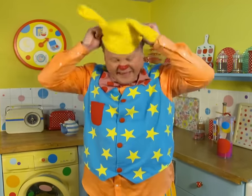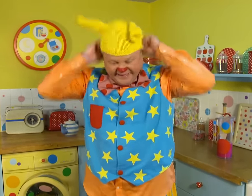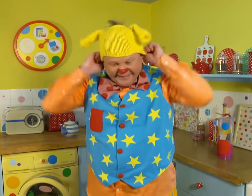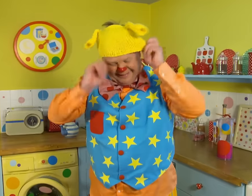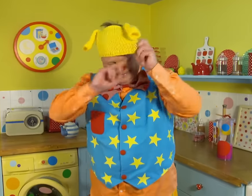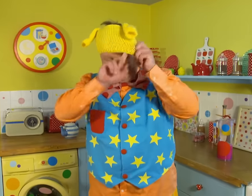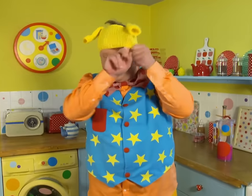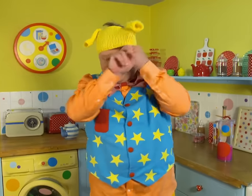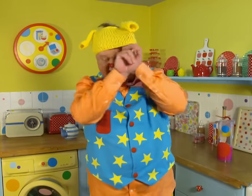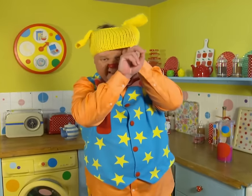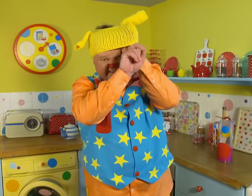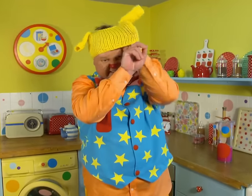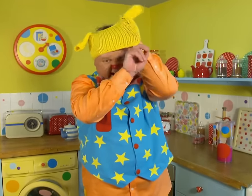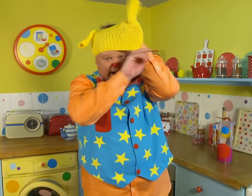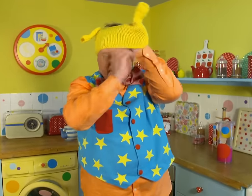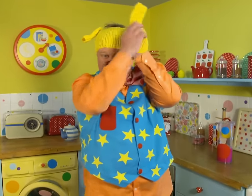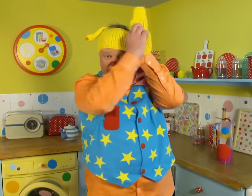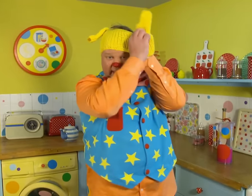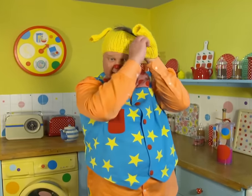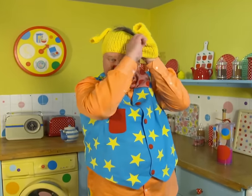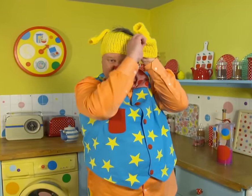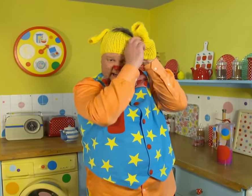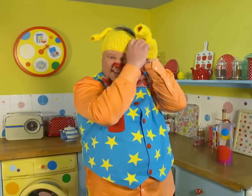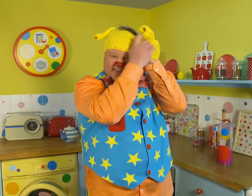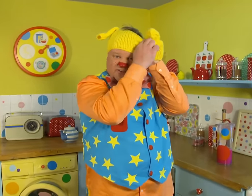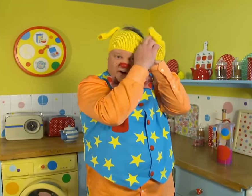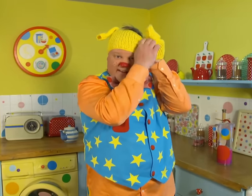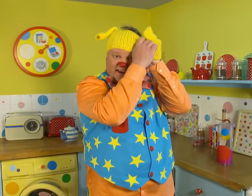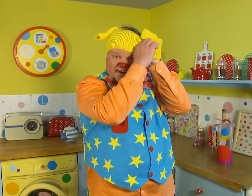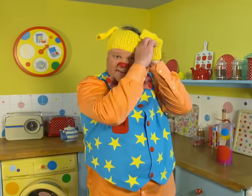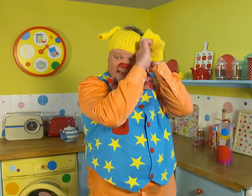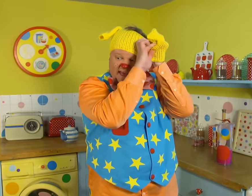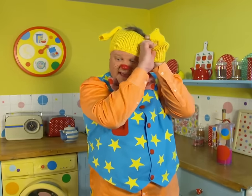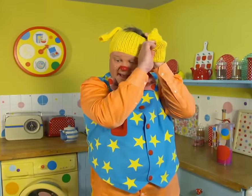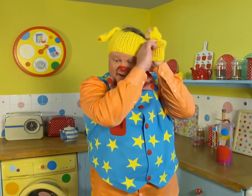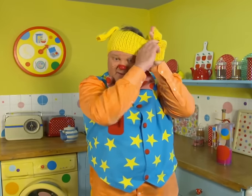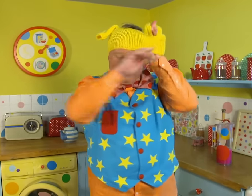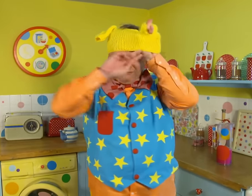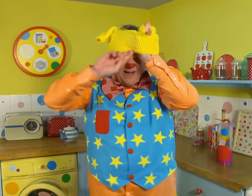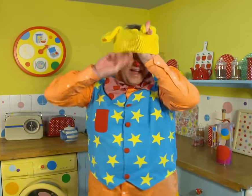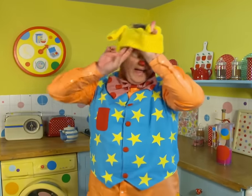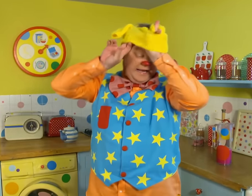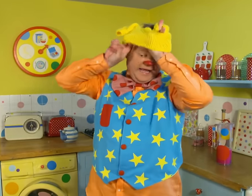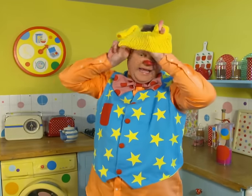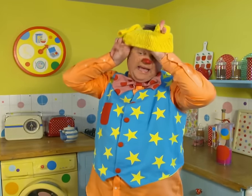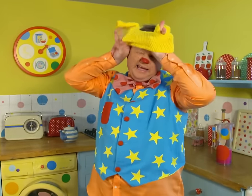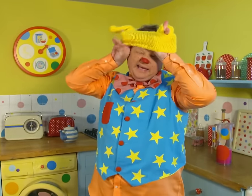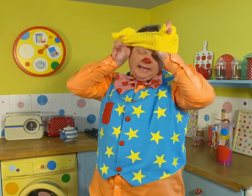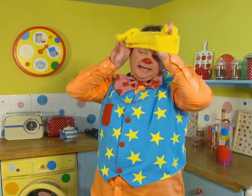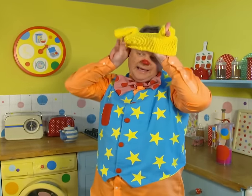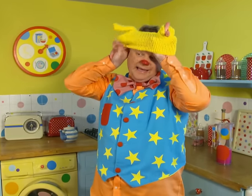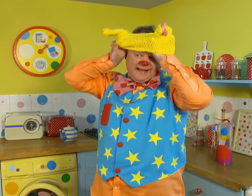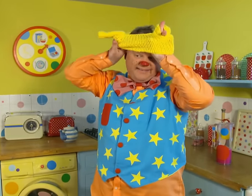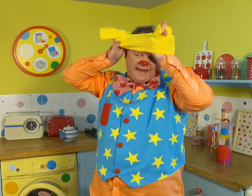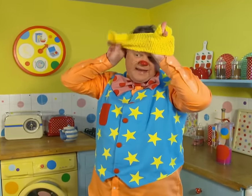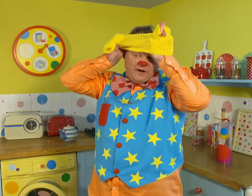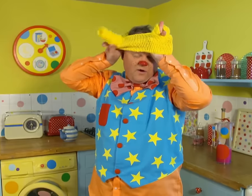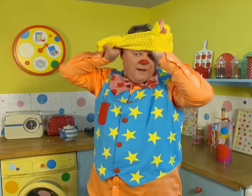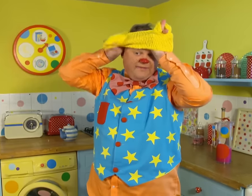bad. Just a little snug, maybe. A little stretch here and there. Should be fine. That's it. Almost